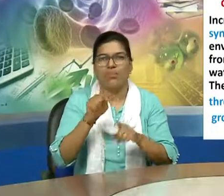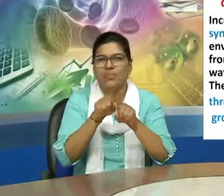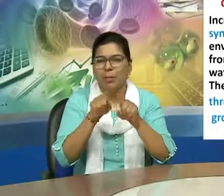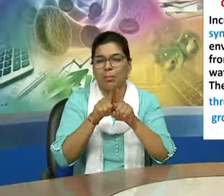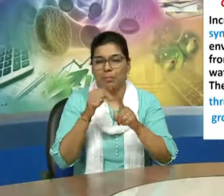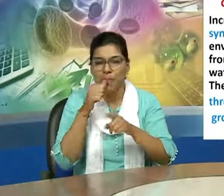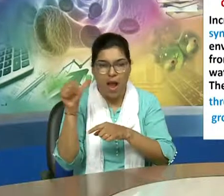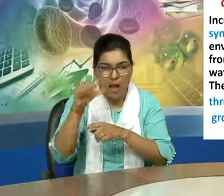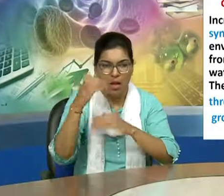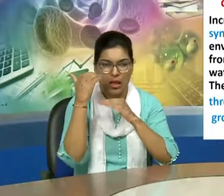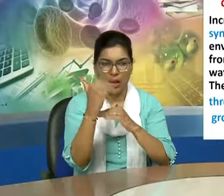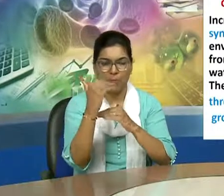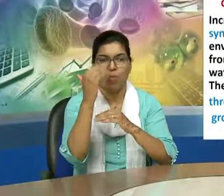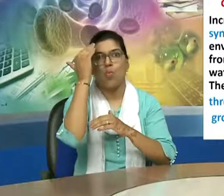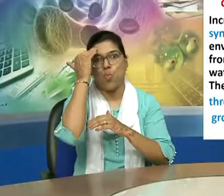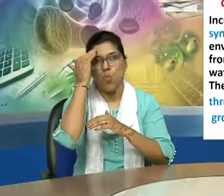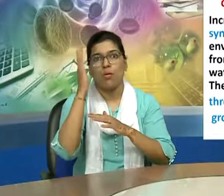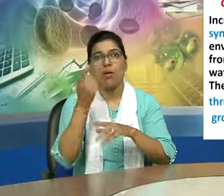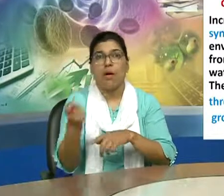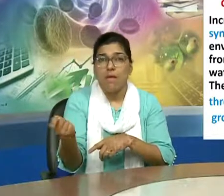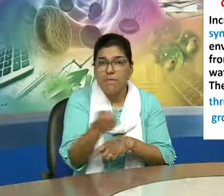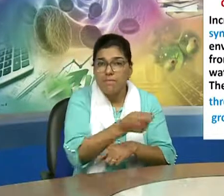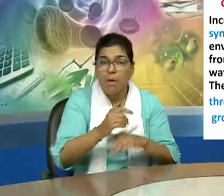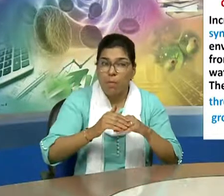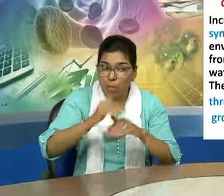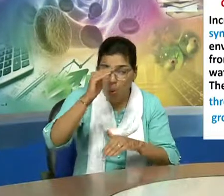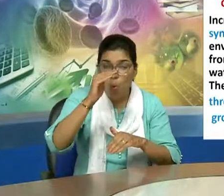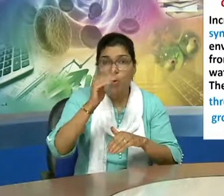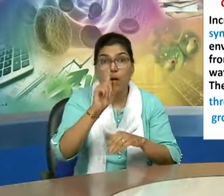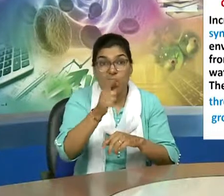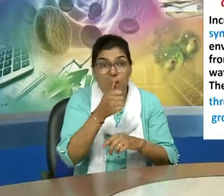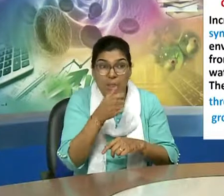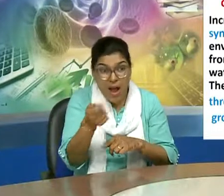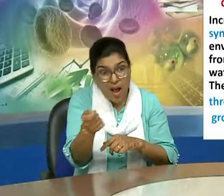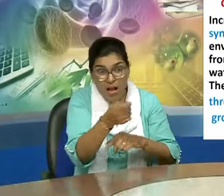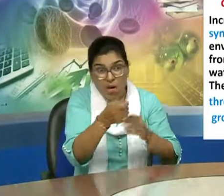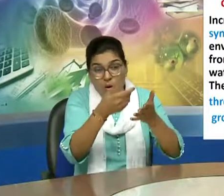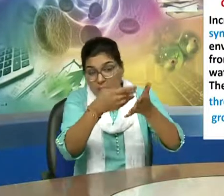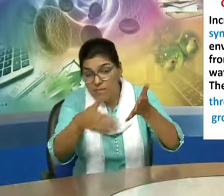causes of water logging and which leads to